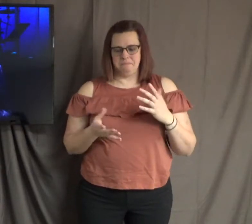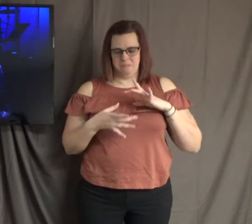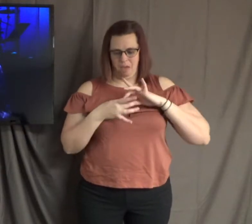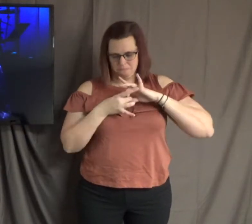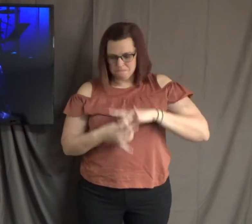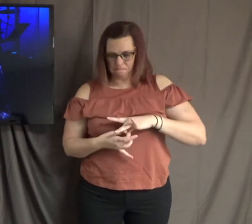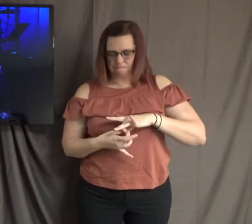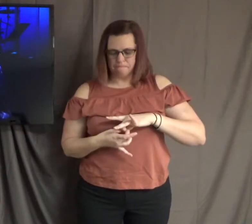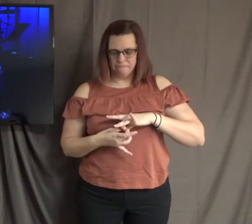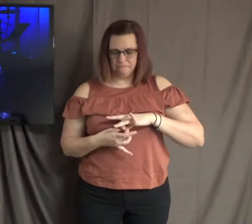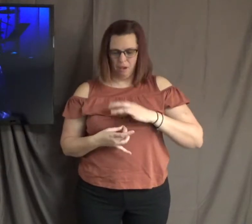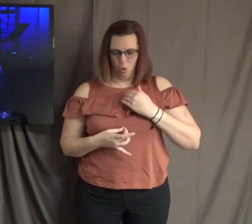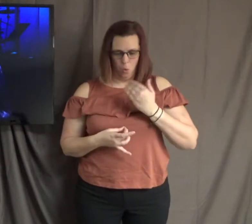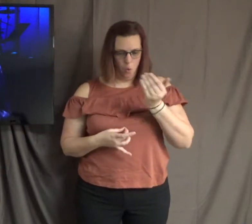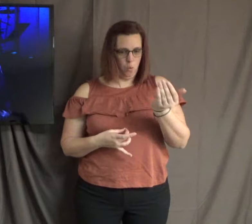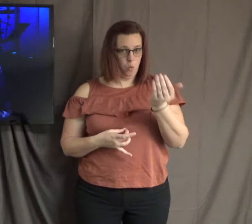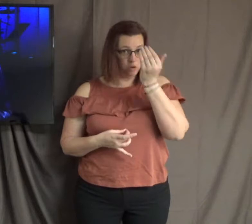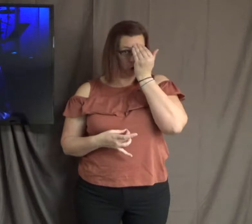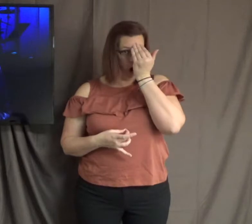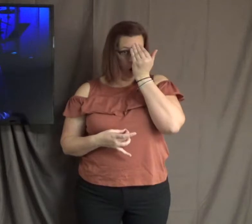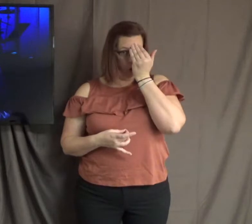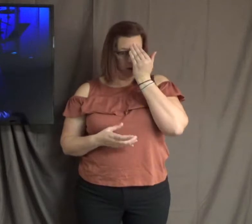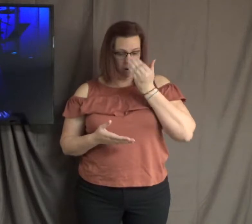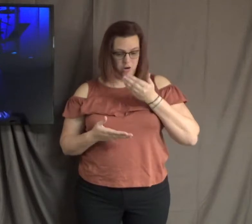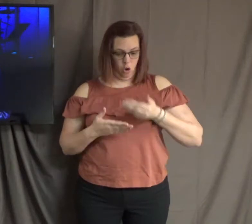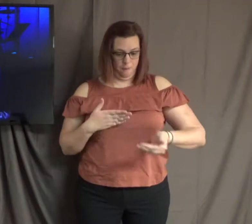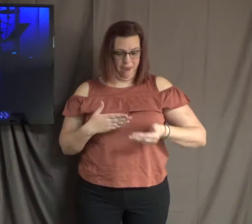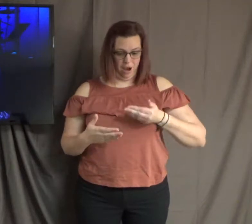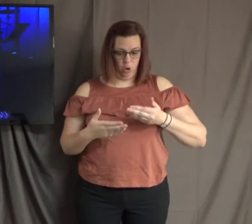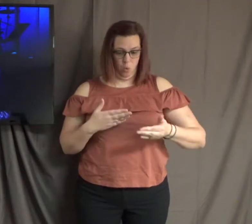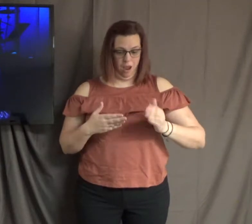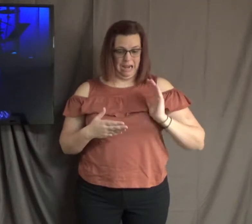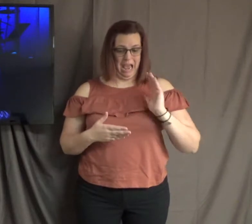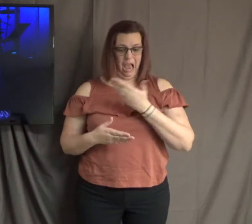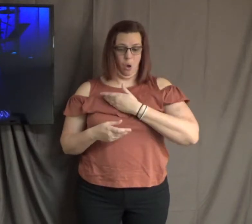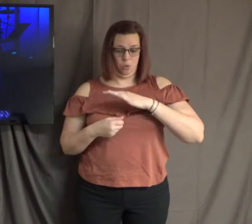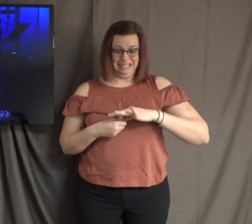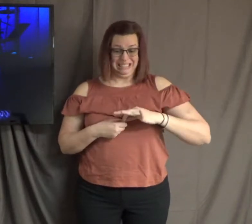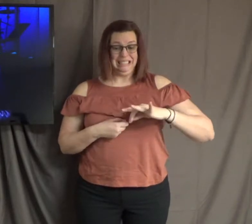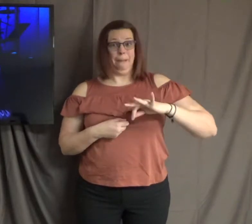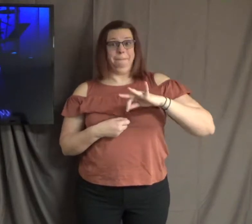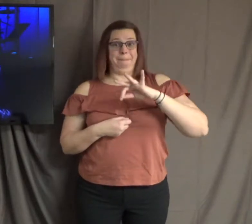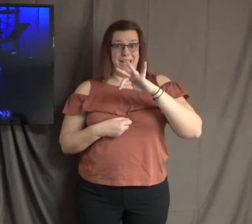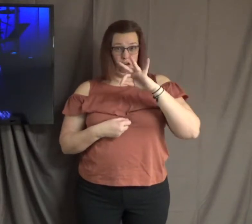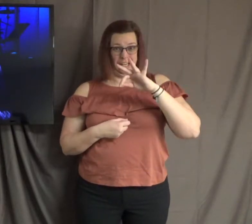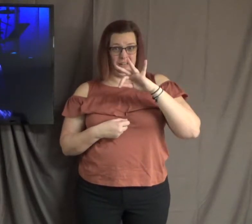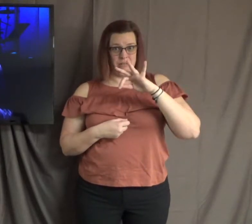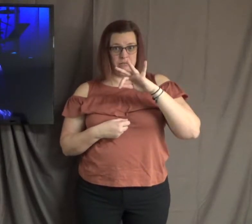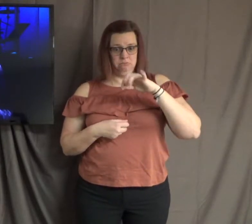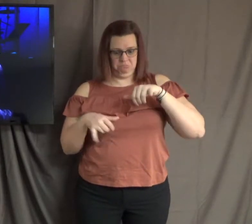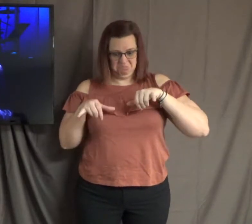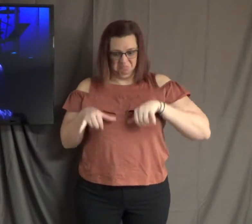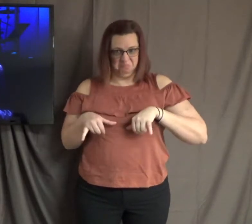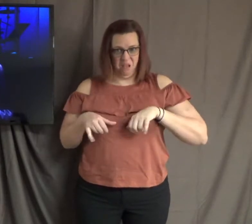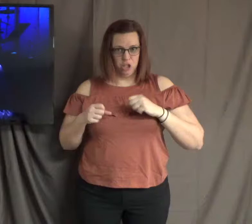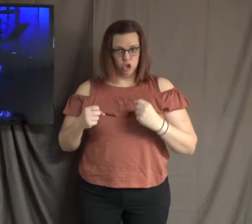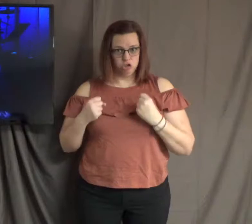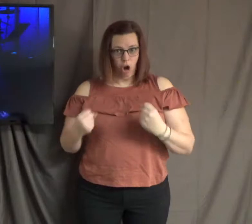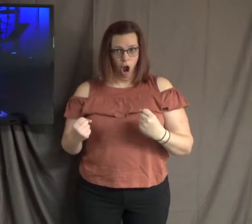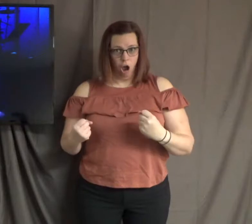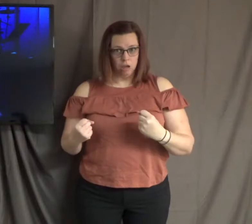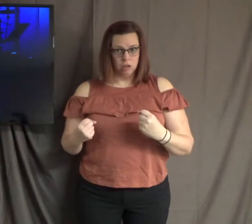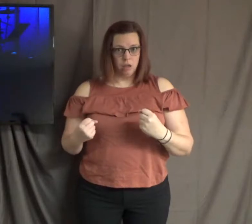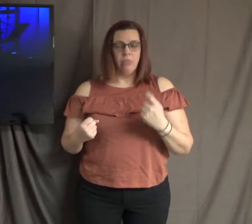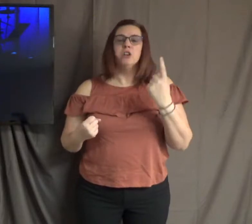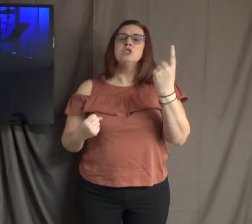that no matter what, our spirits stay strong. There is always layers of